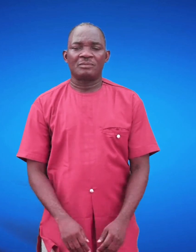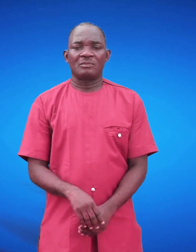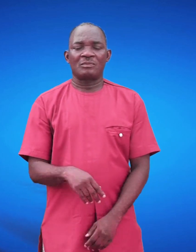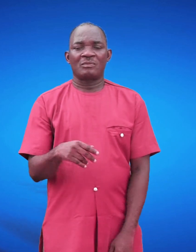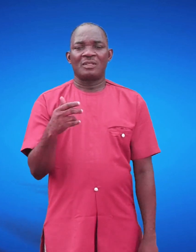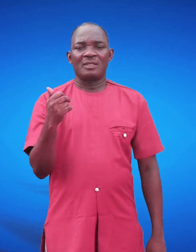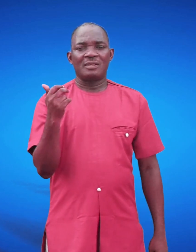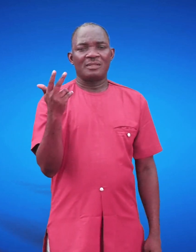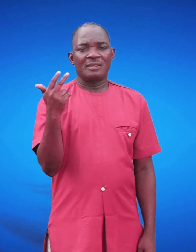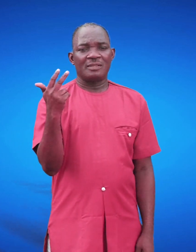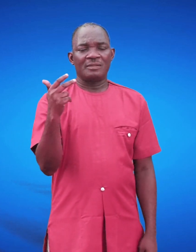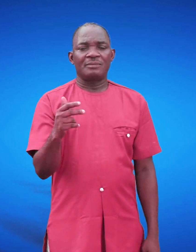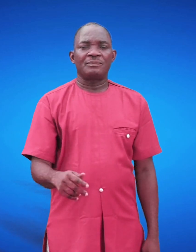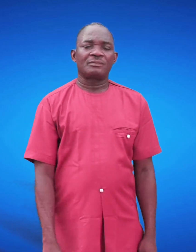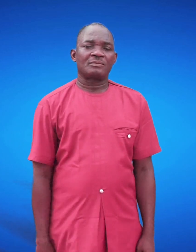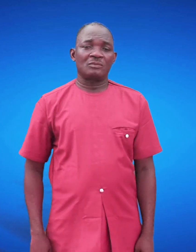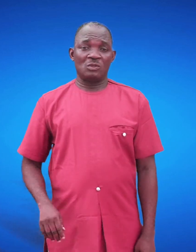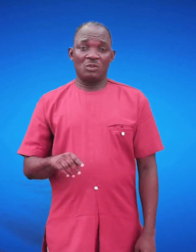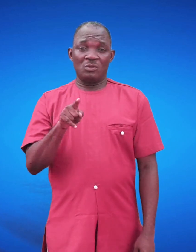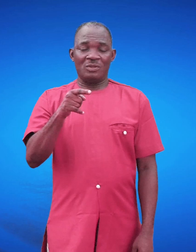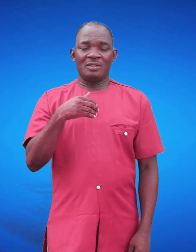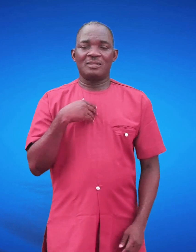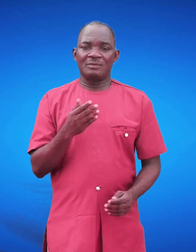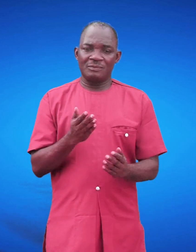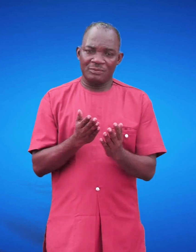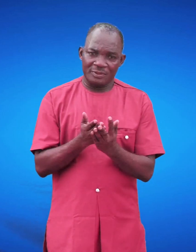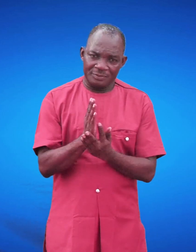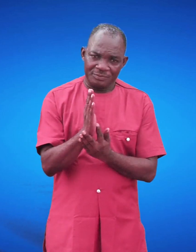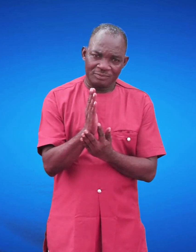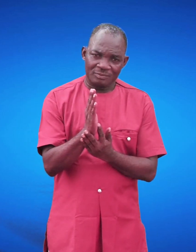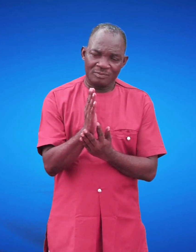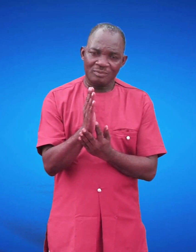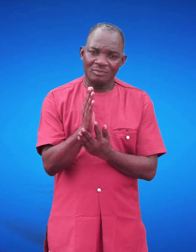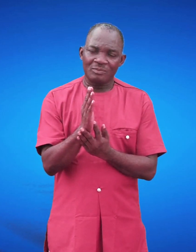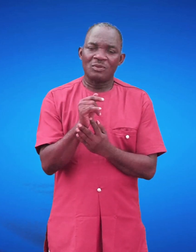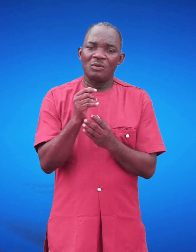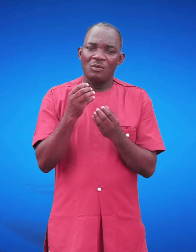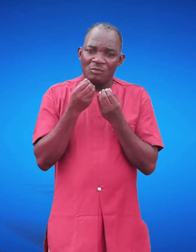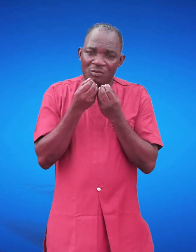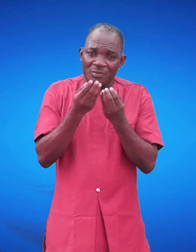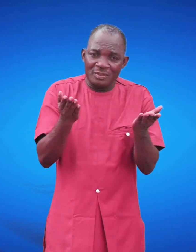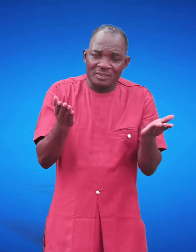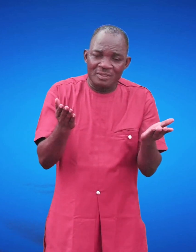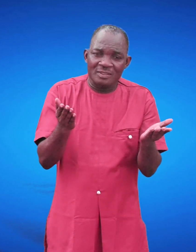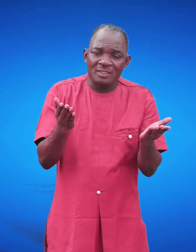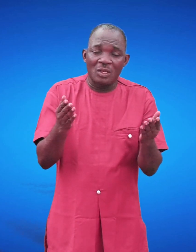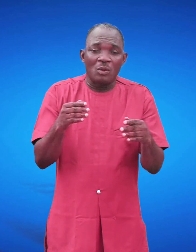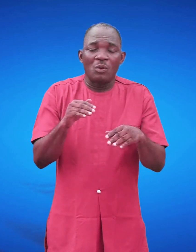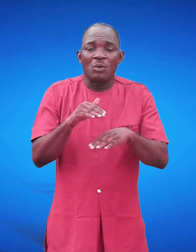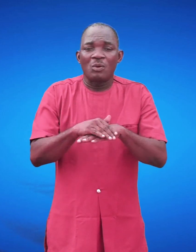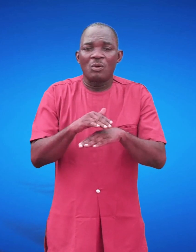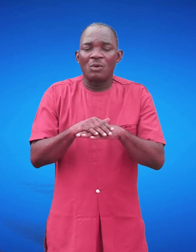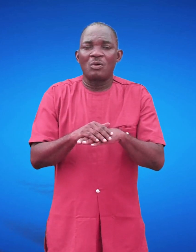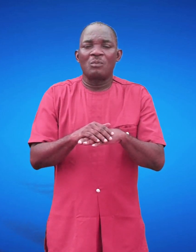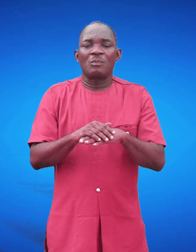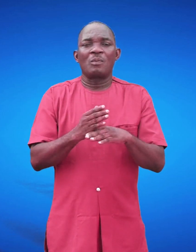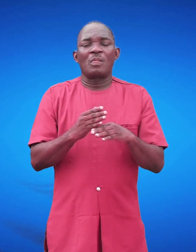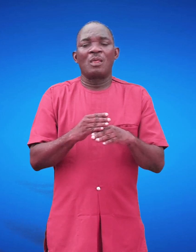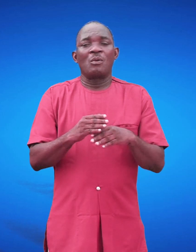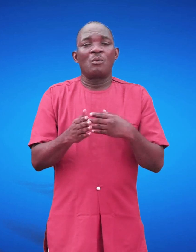13. You have the right to information on complementary